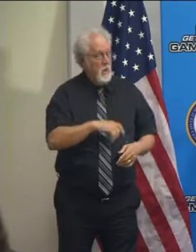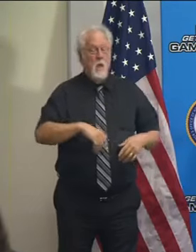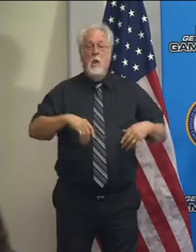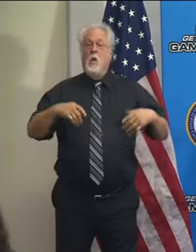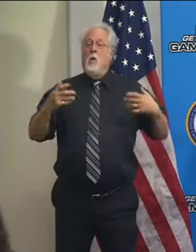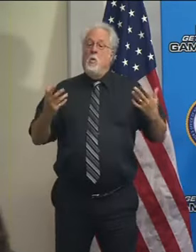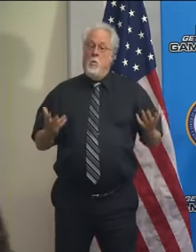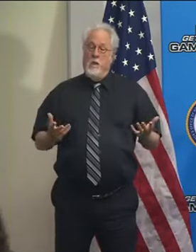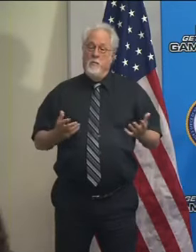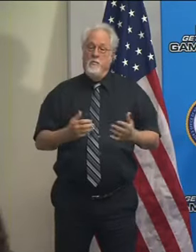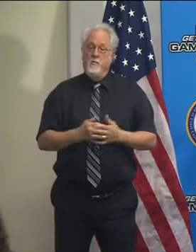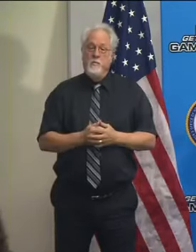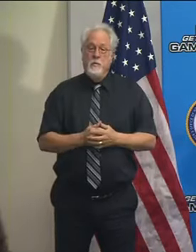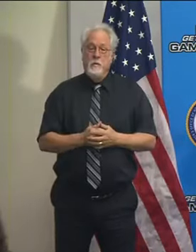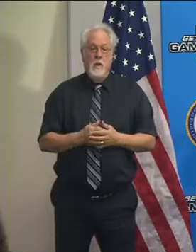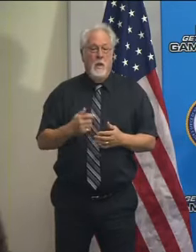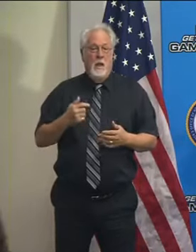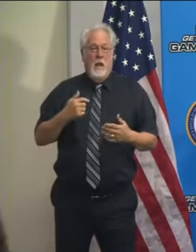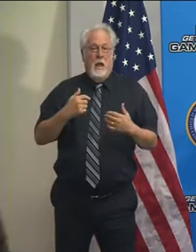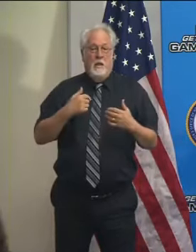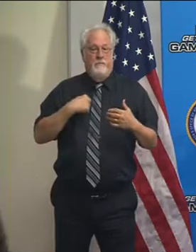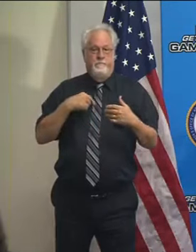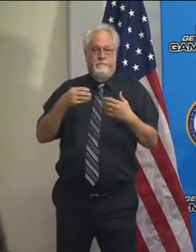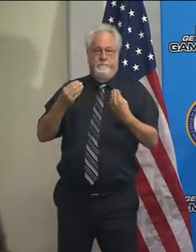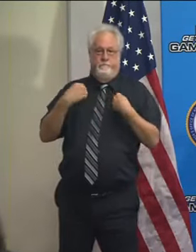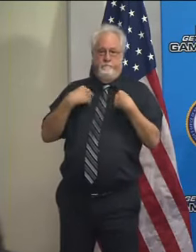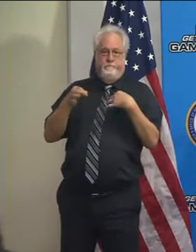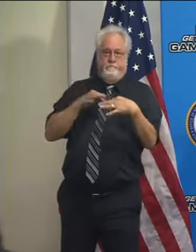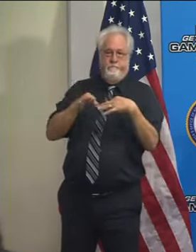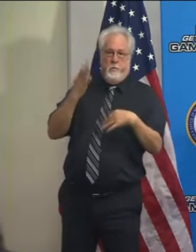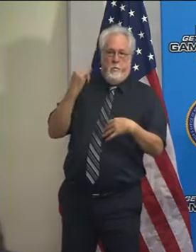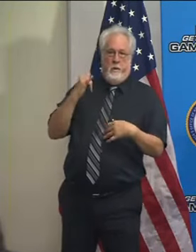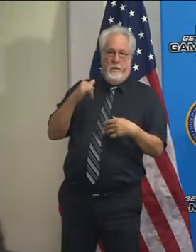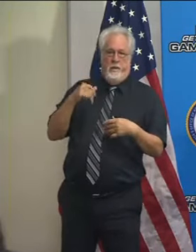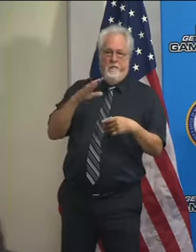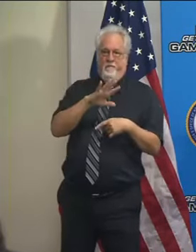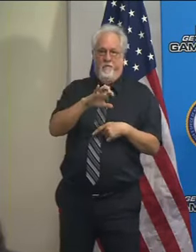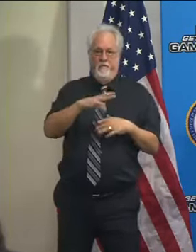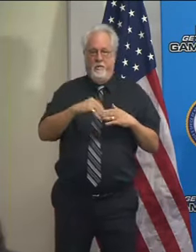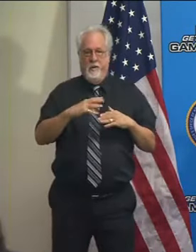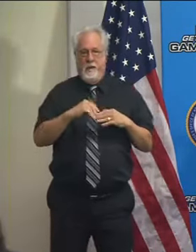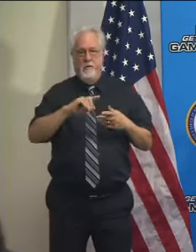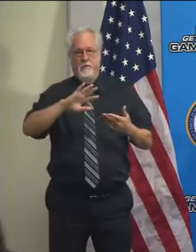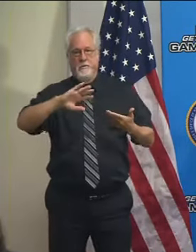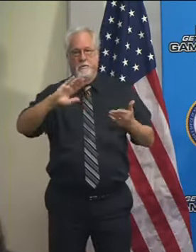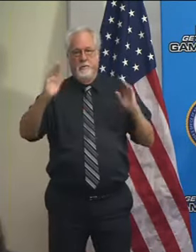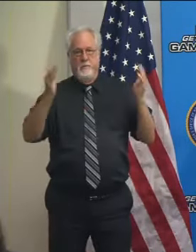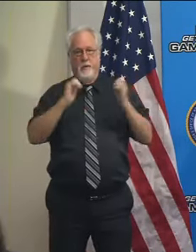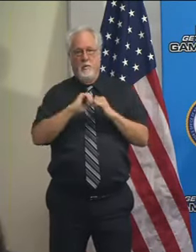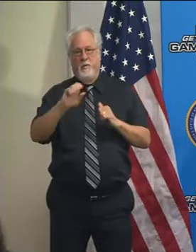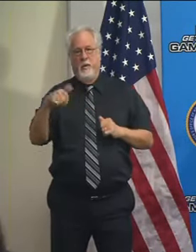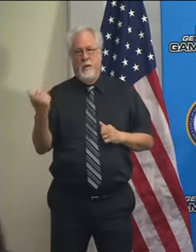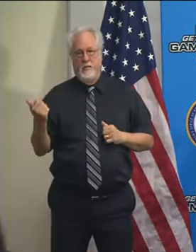Well, I haven't been given an explanation for why the $500 as opposed to another amount.